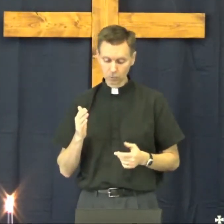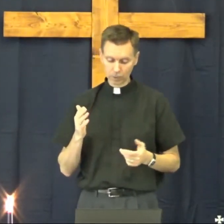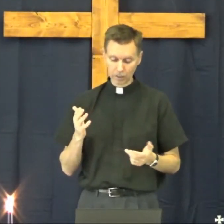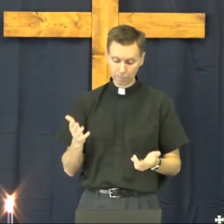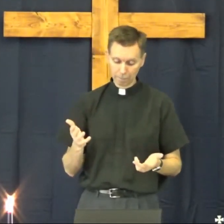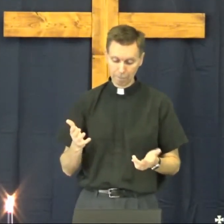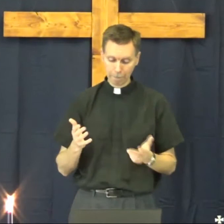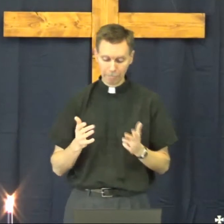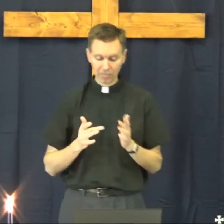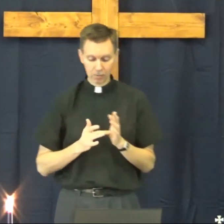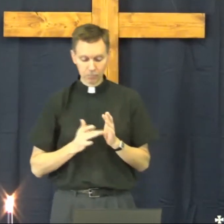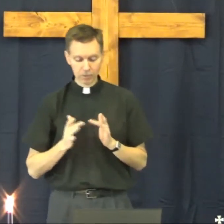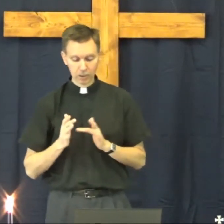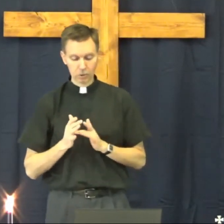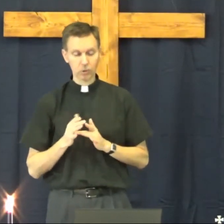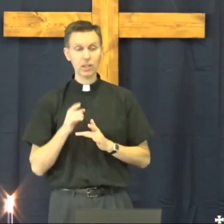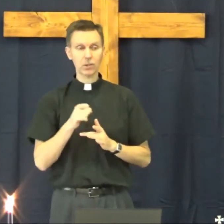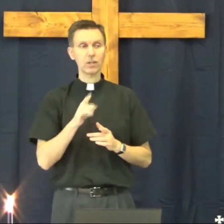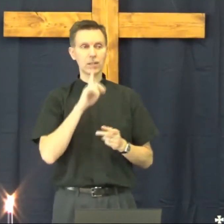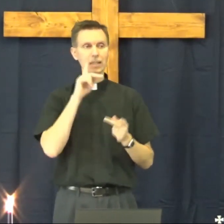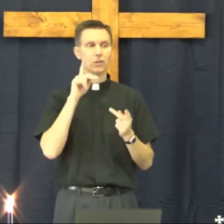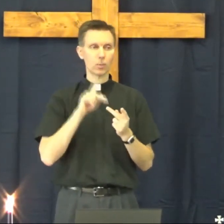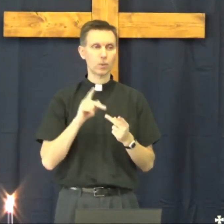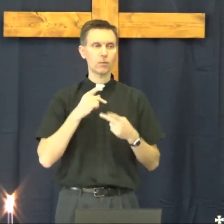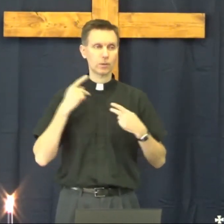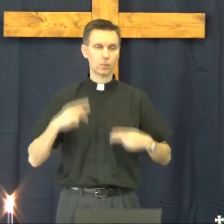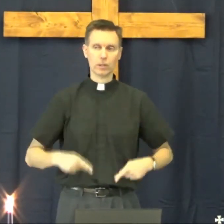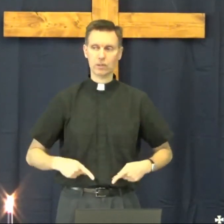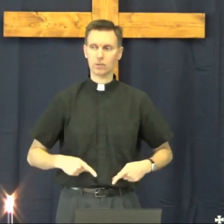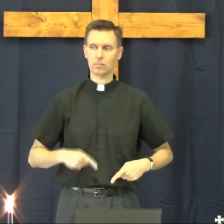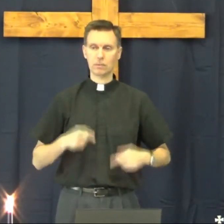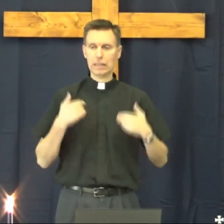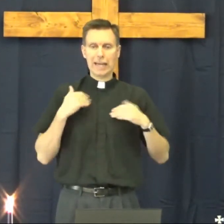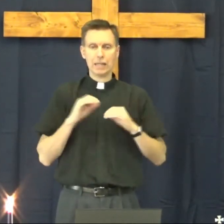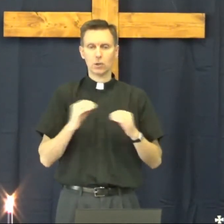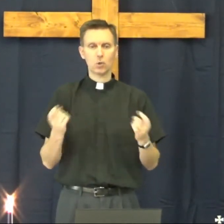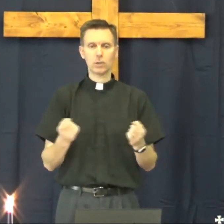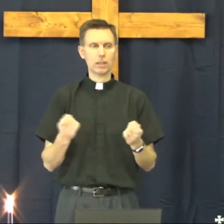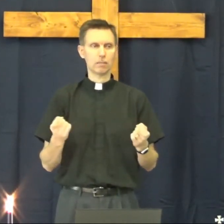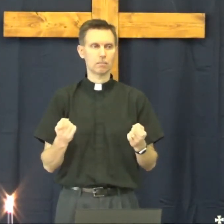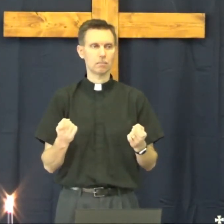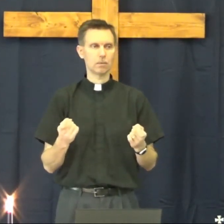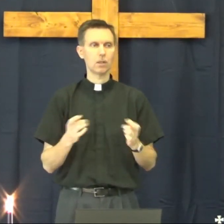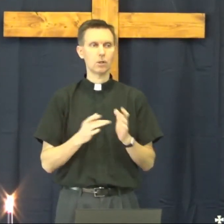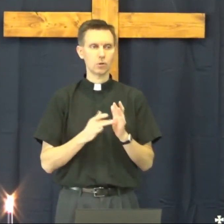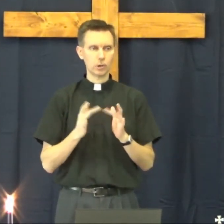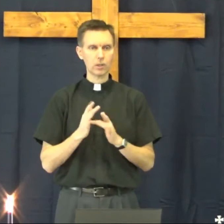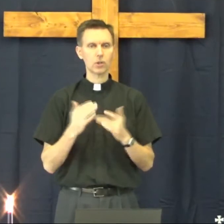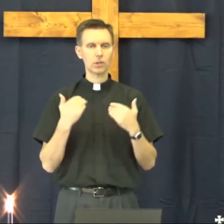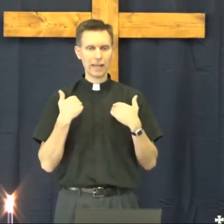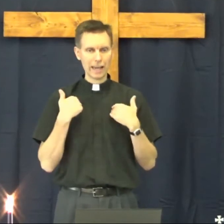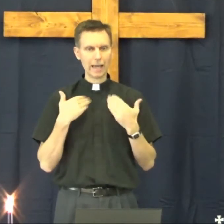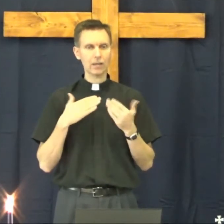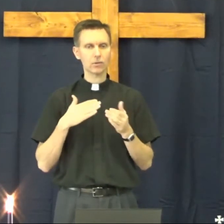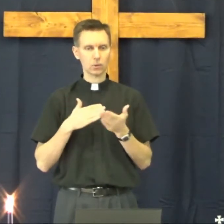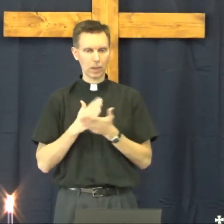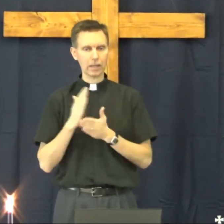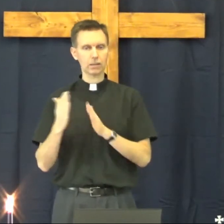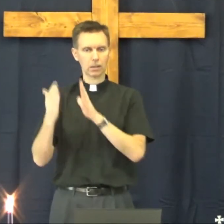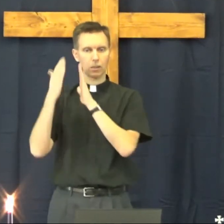Well, Jesus is the perfect priest. He has no sin. Jesus has the right to come